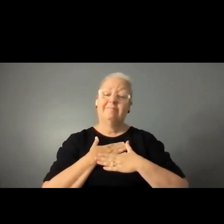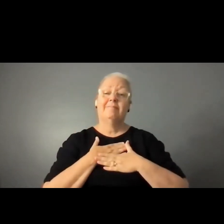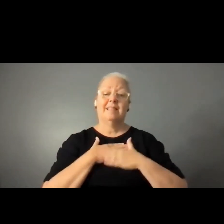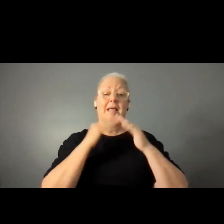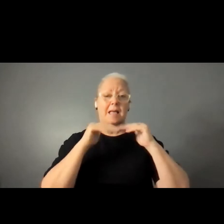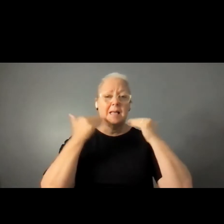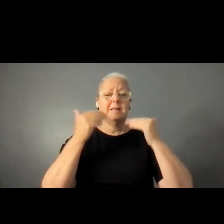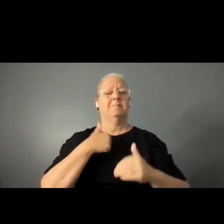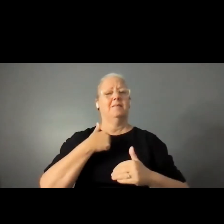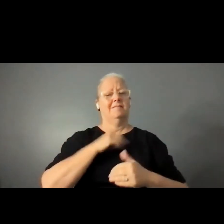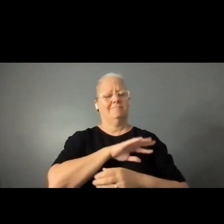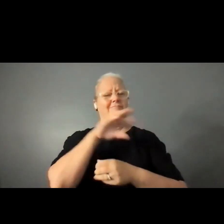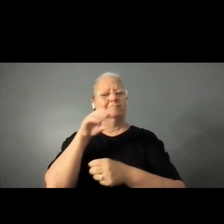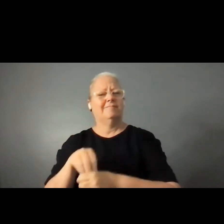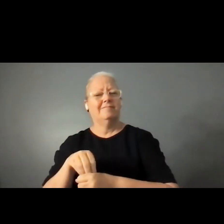of